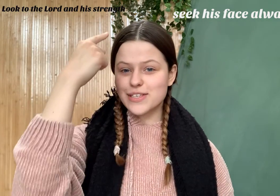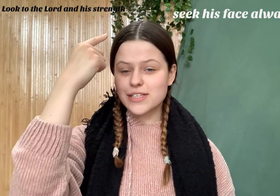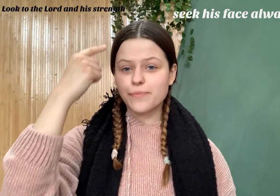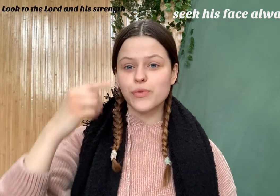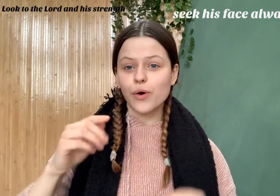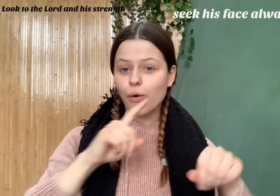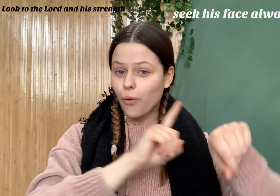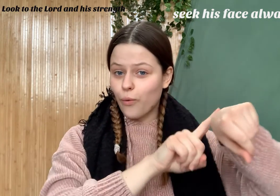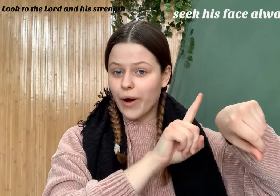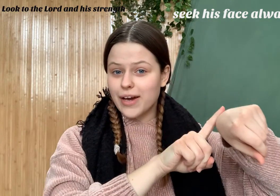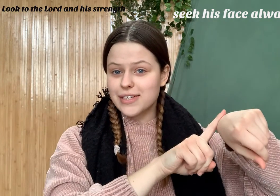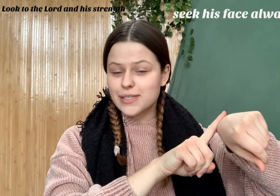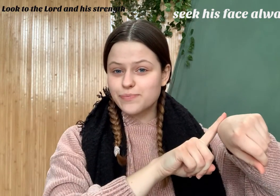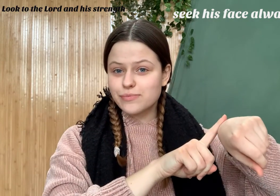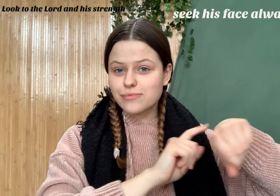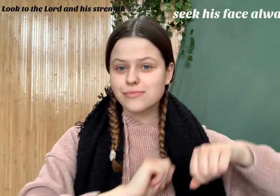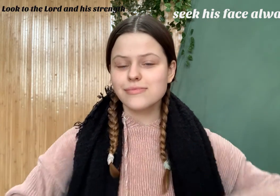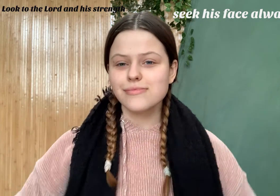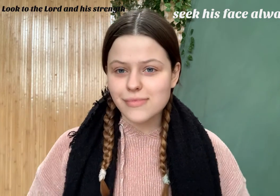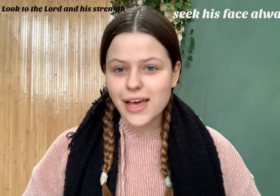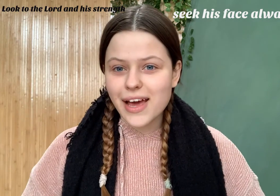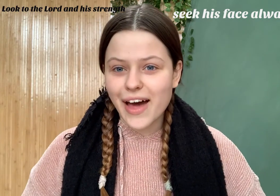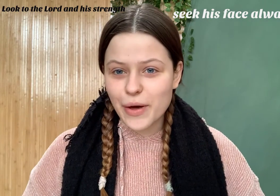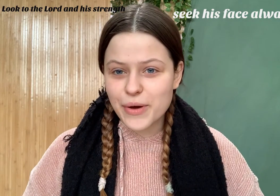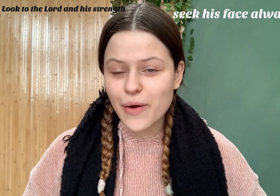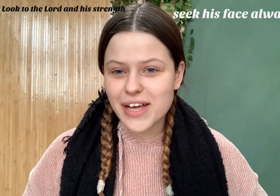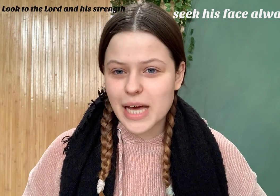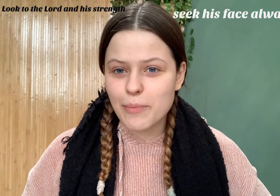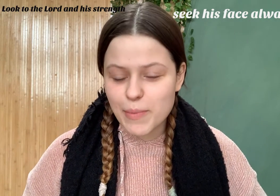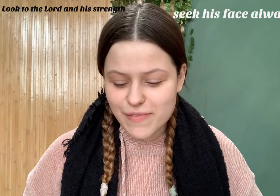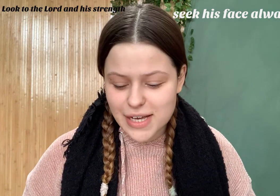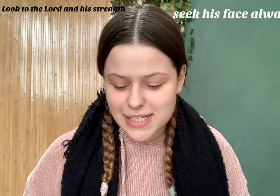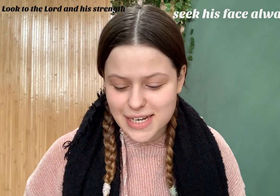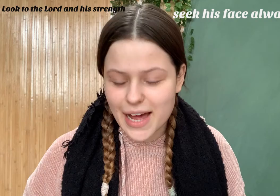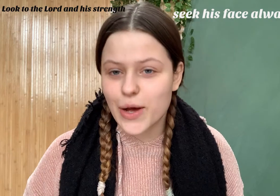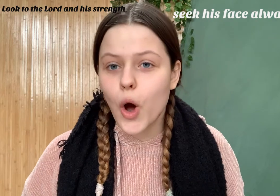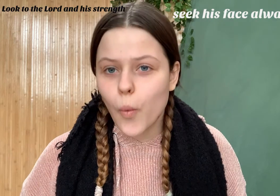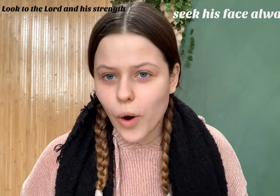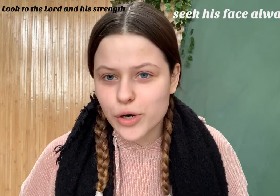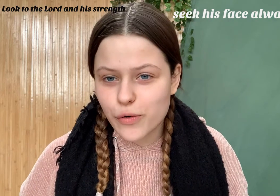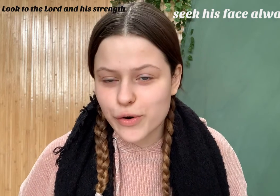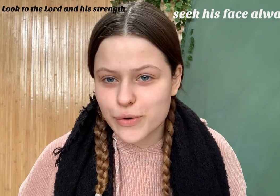face always. And there we go, that's our memory verse for today, 1